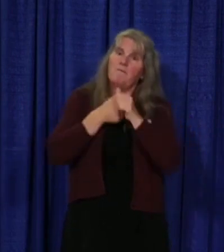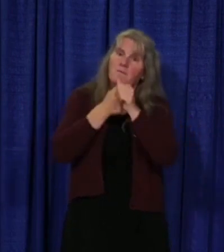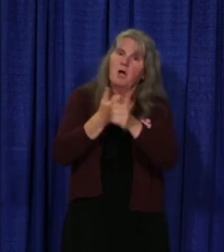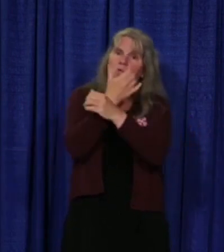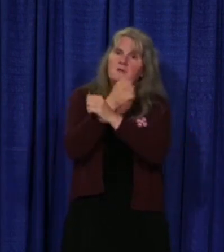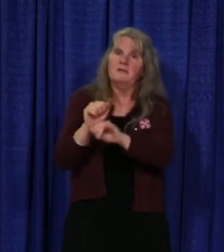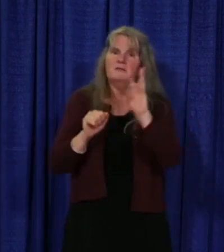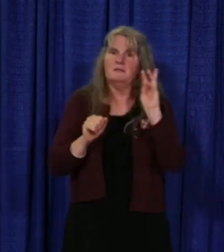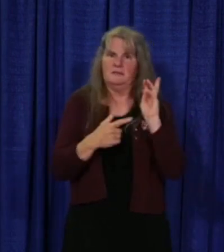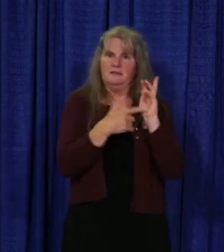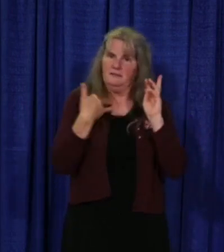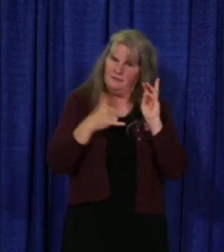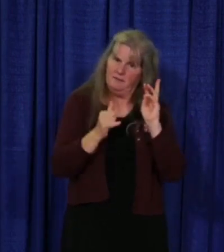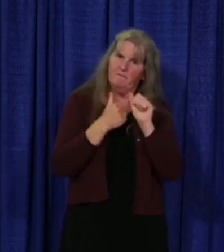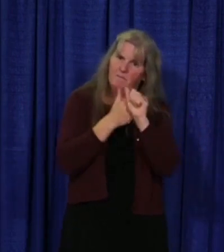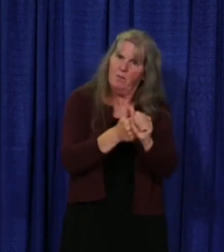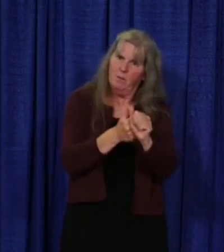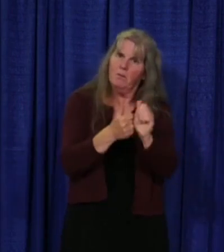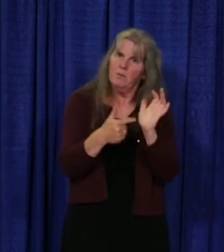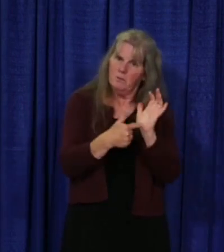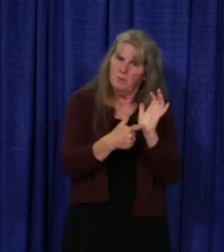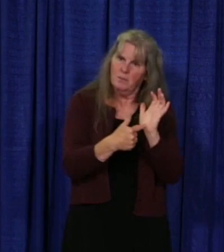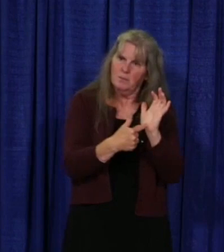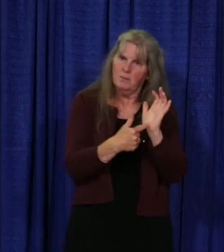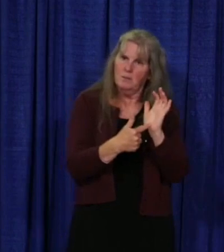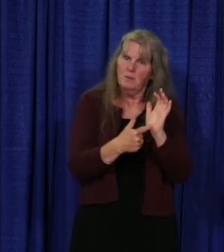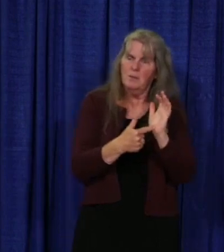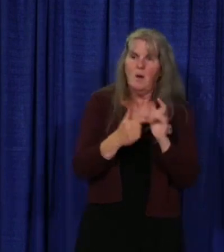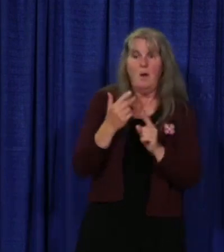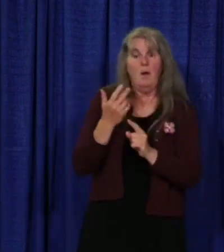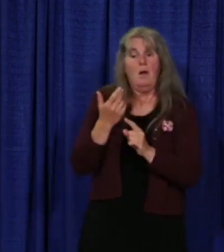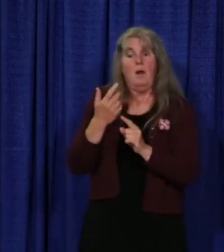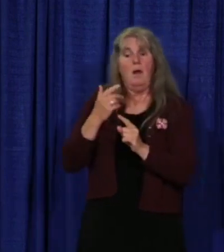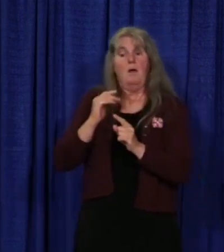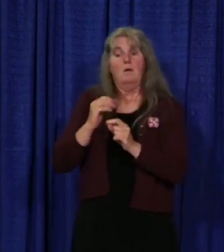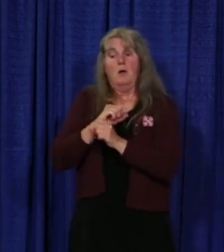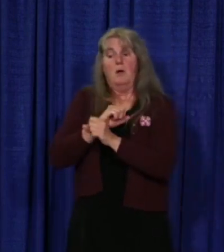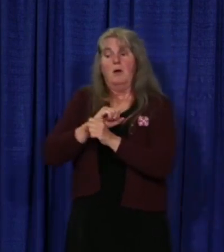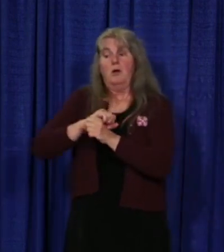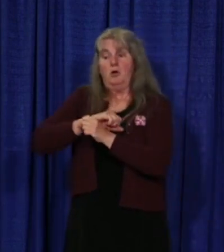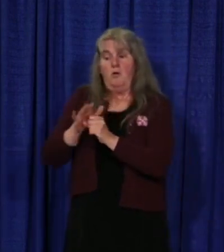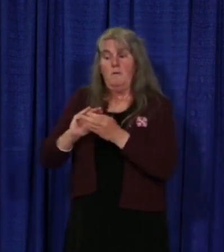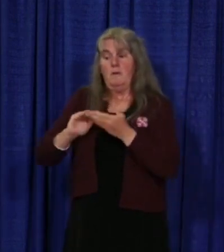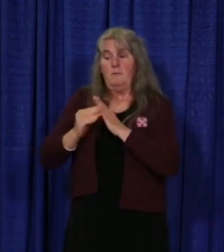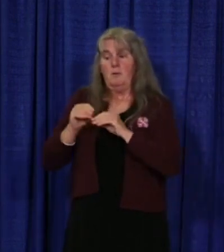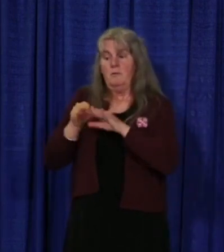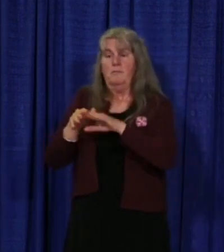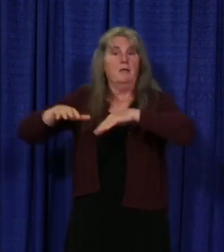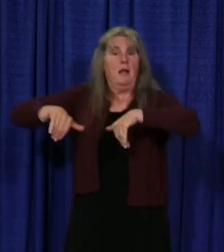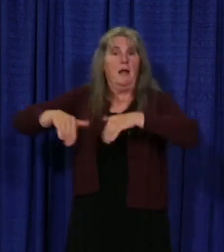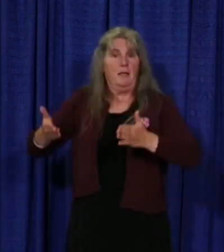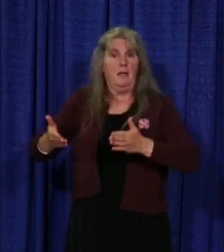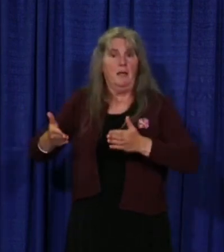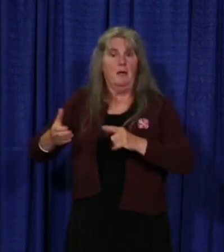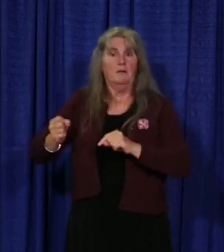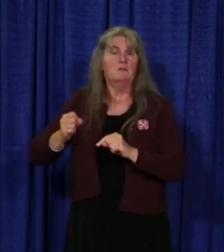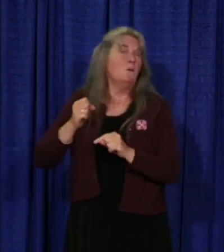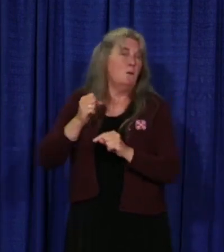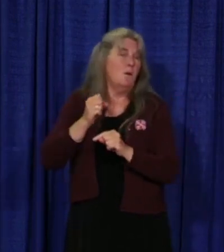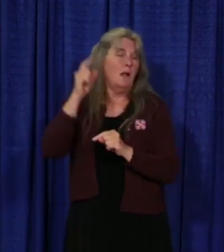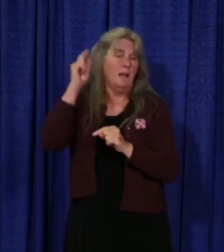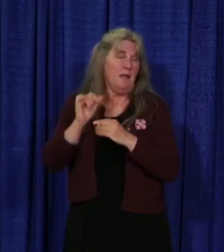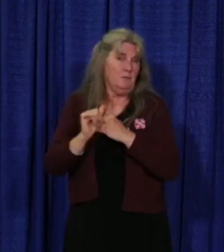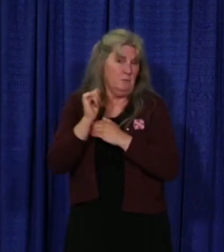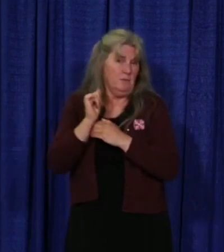are, given our absence of community transmission, our paucity of cases, I think this is